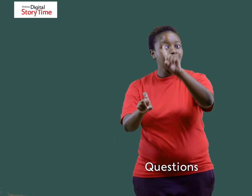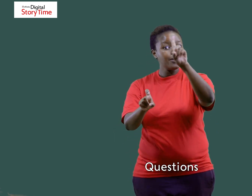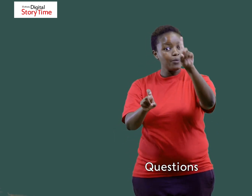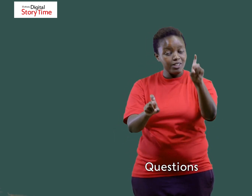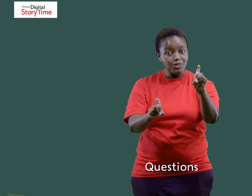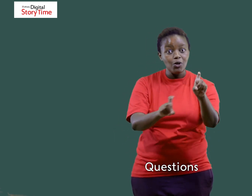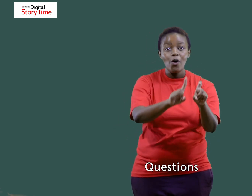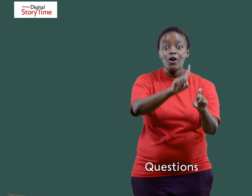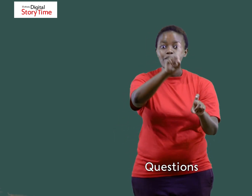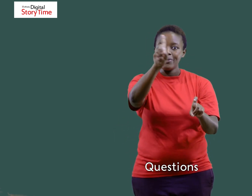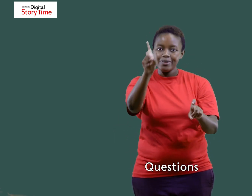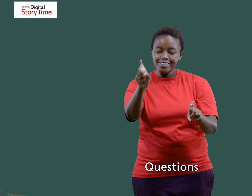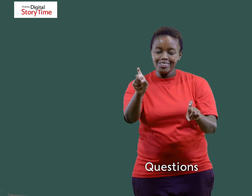Questions.